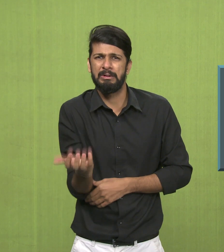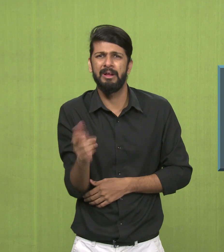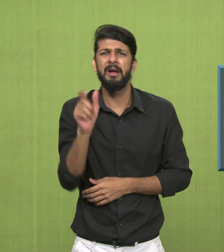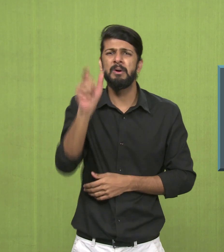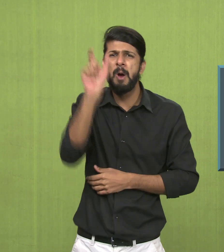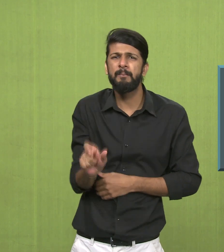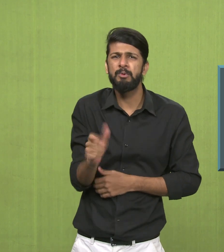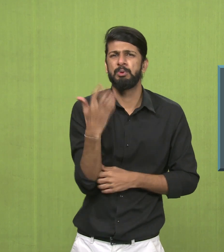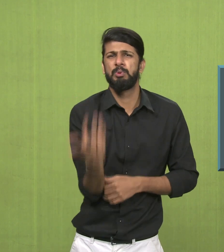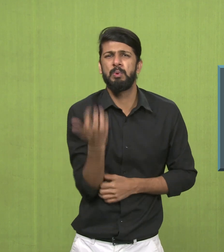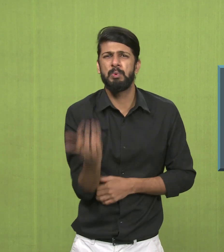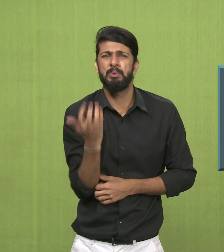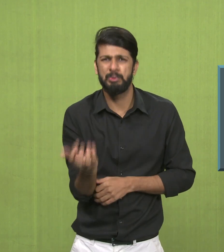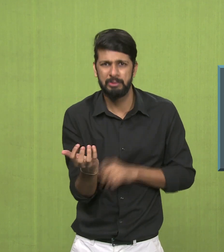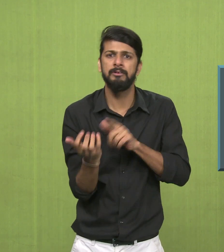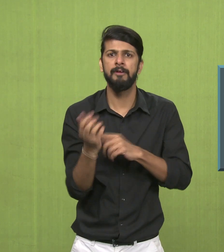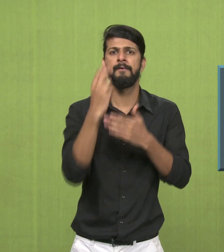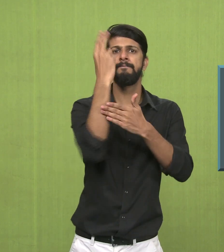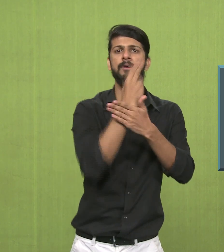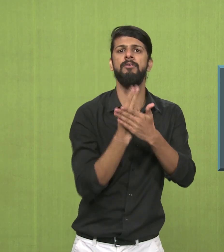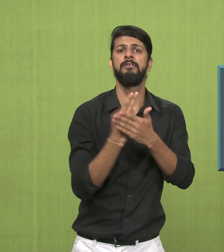Mother India, The Beggars,